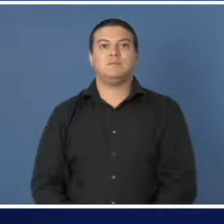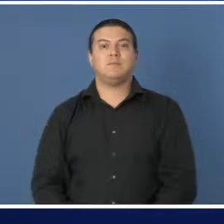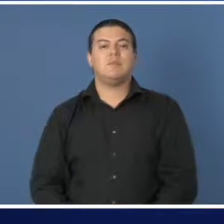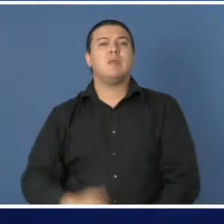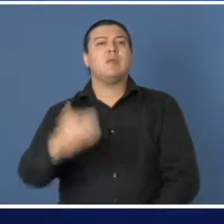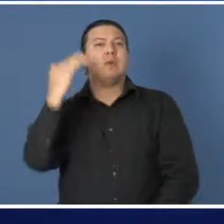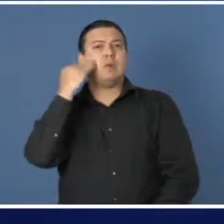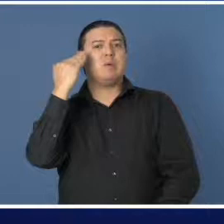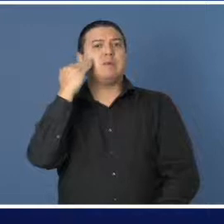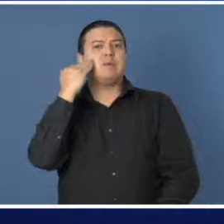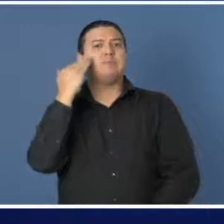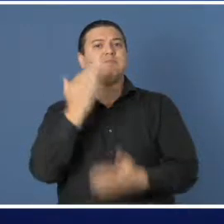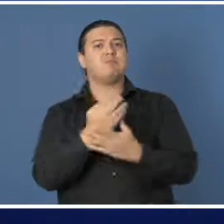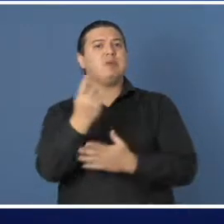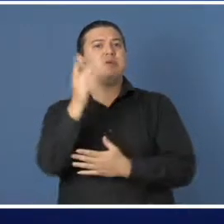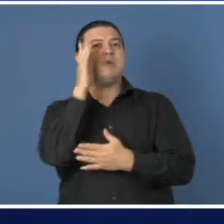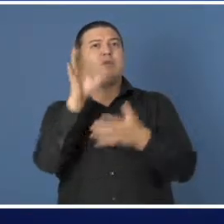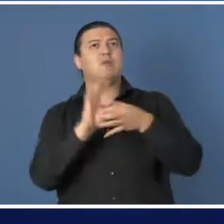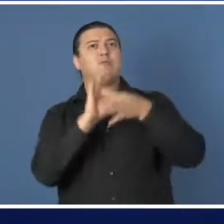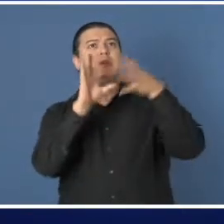Protection from